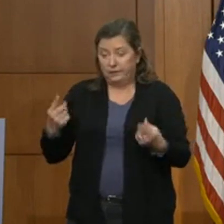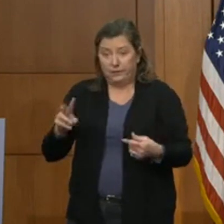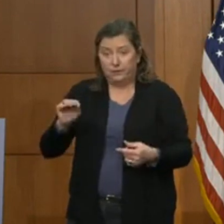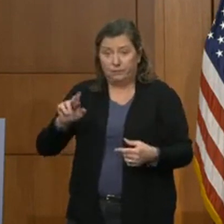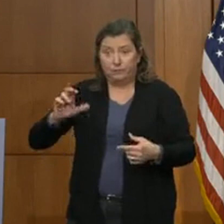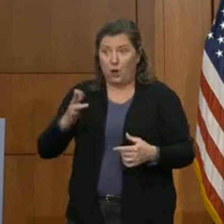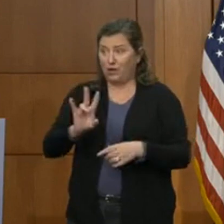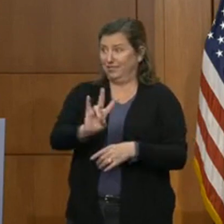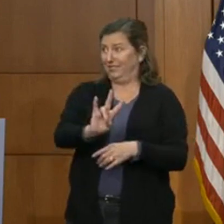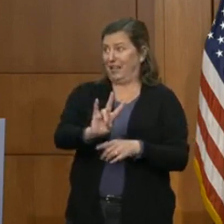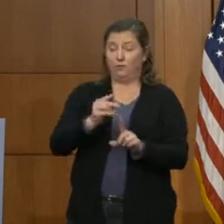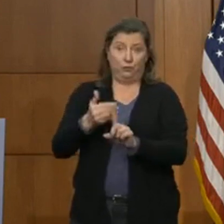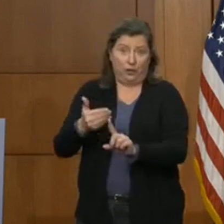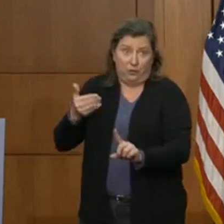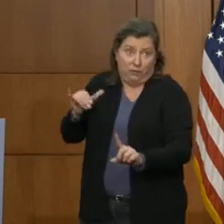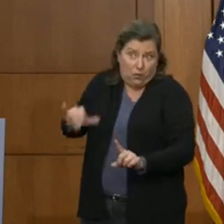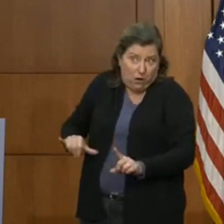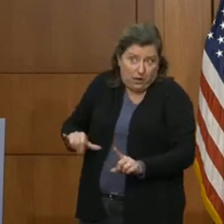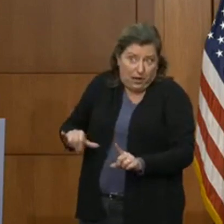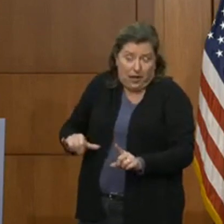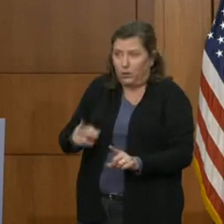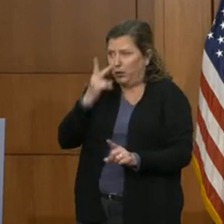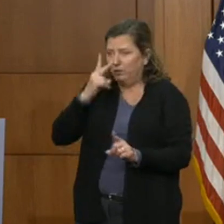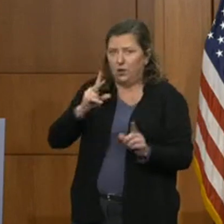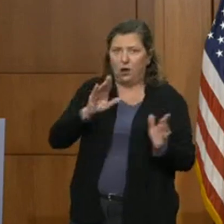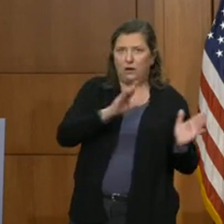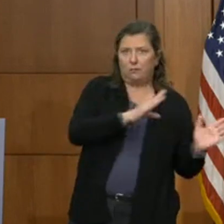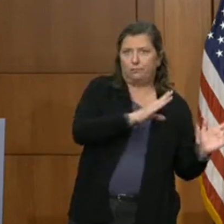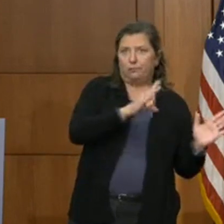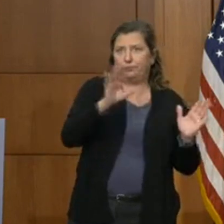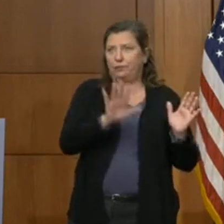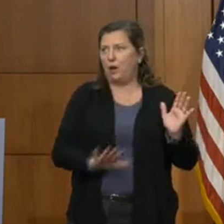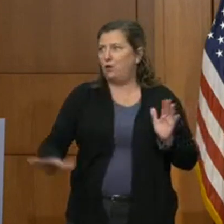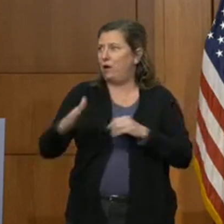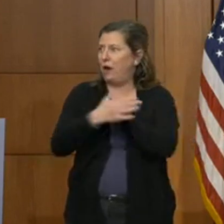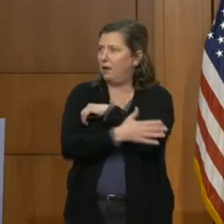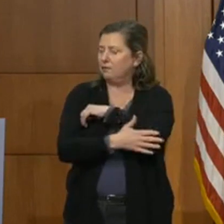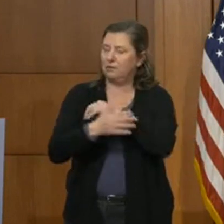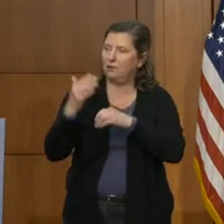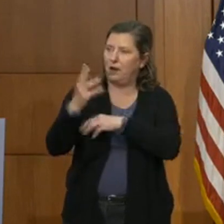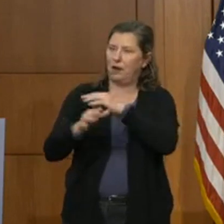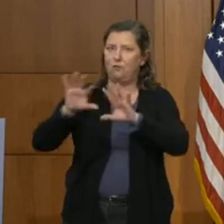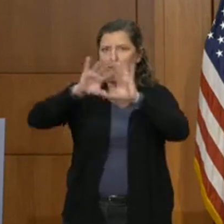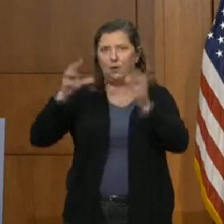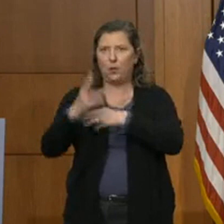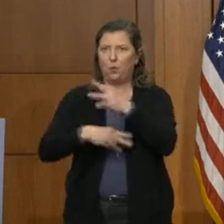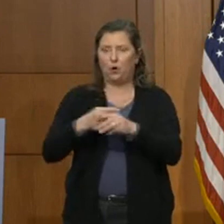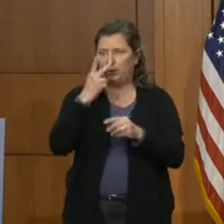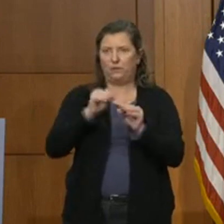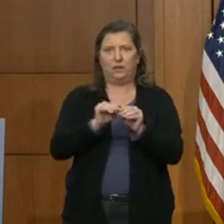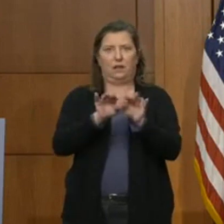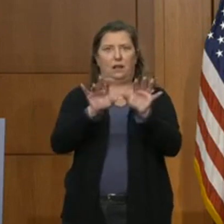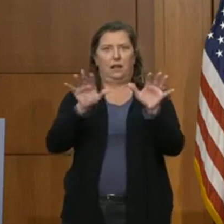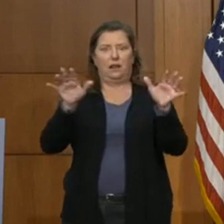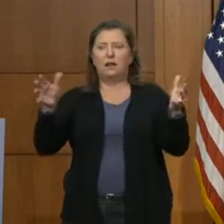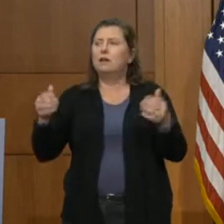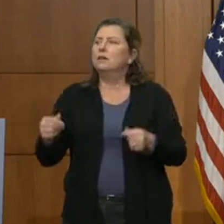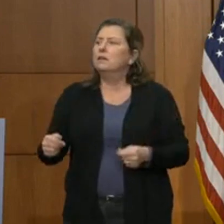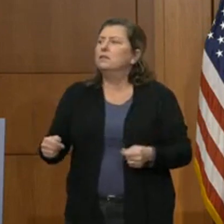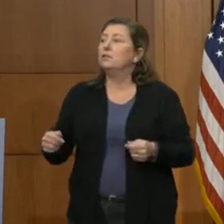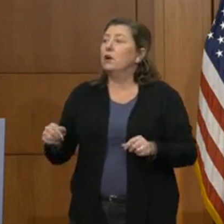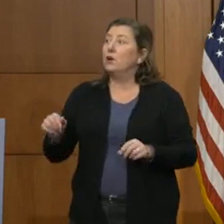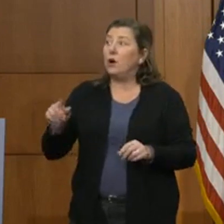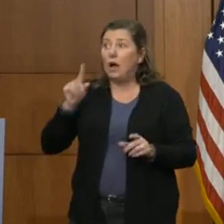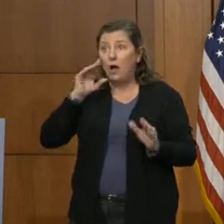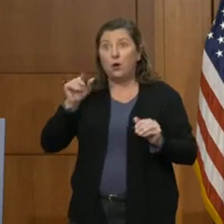March the 7th, even before, as we've watched this evolve across the world. So I think, Laura, I would hope that those that are going to